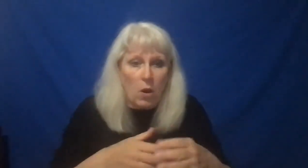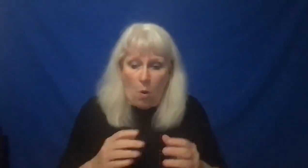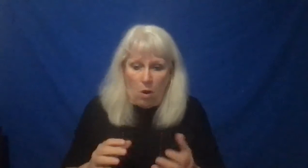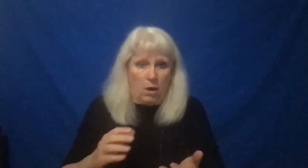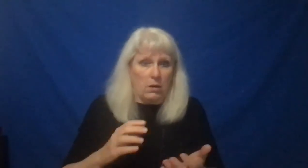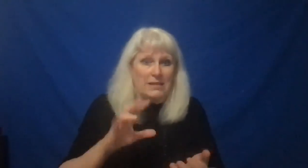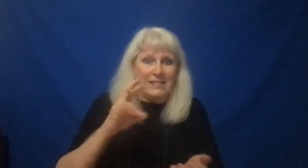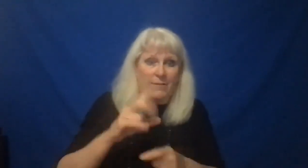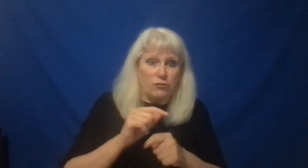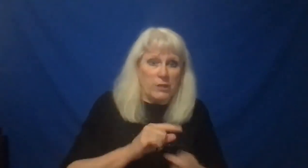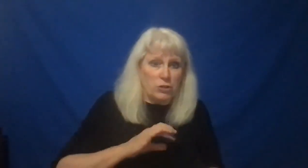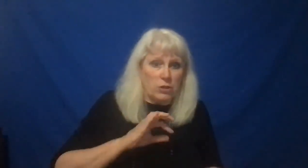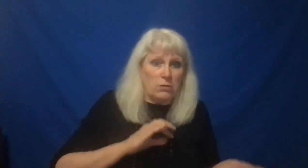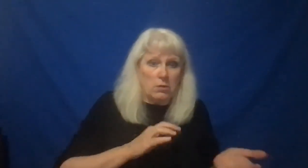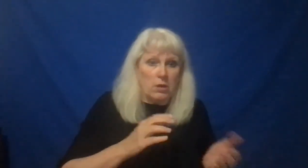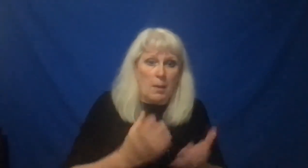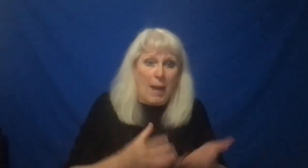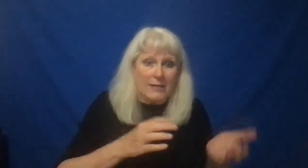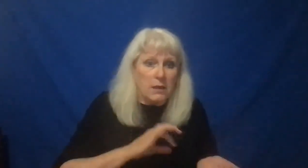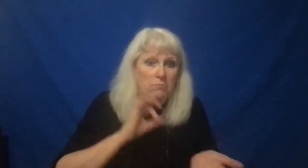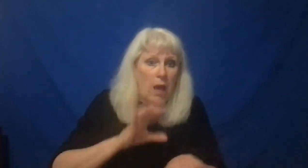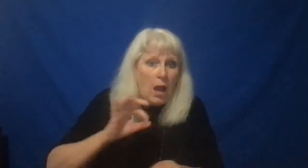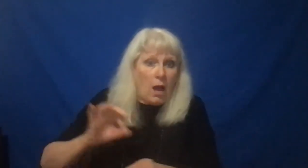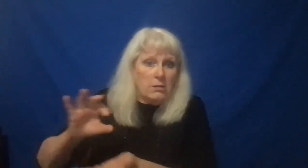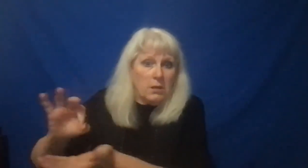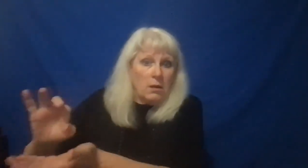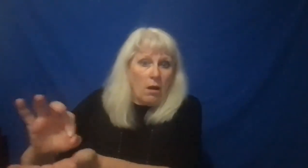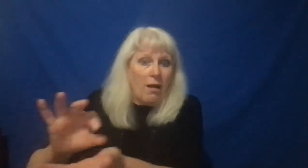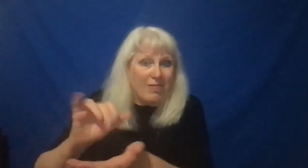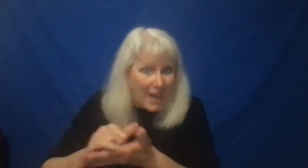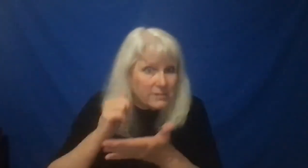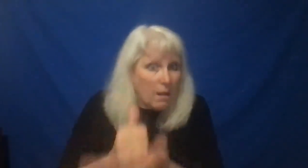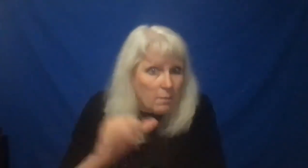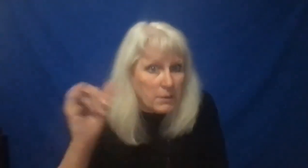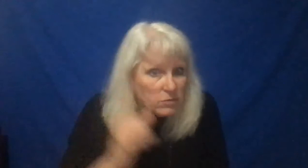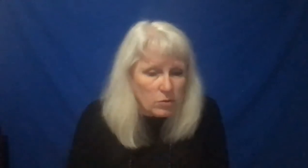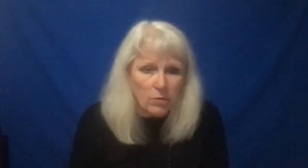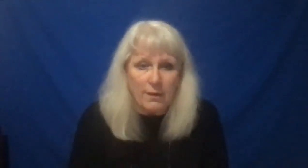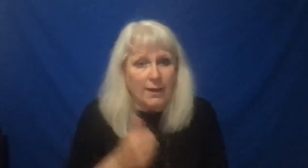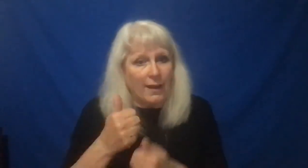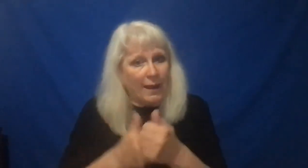freely give. All of that is helping the suffering